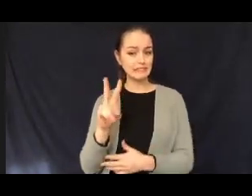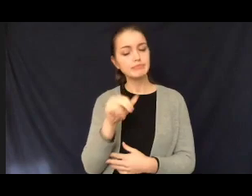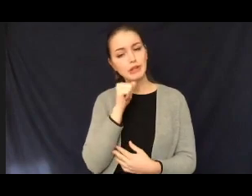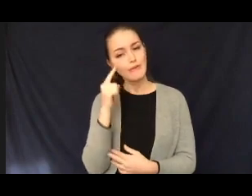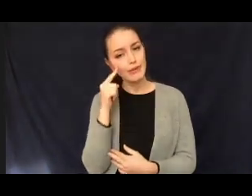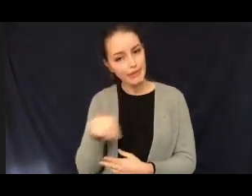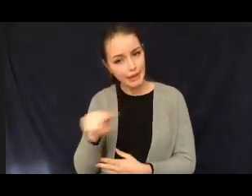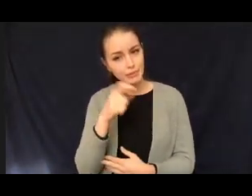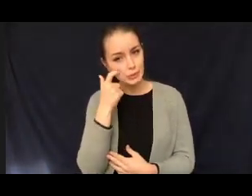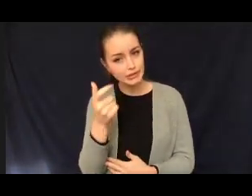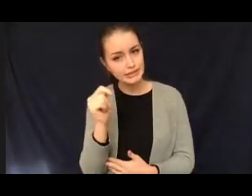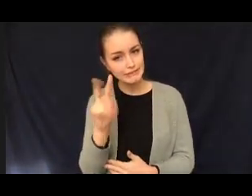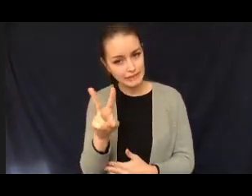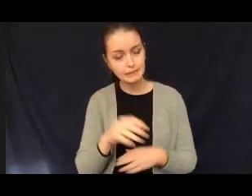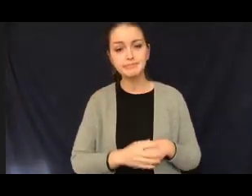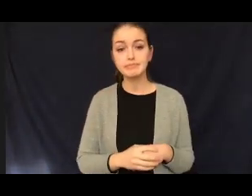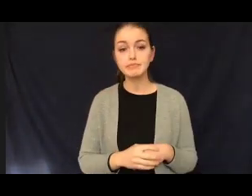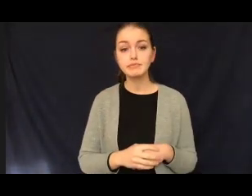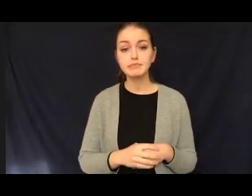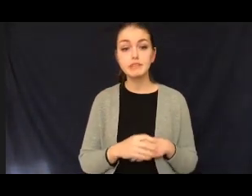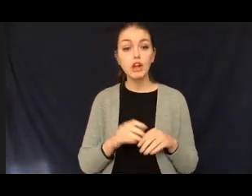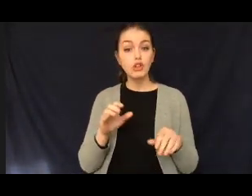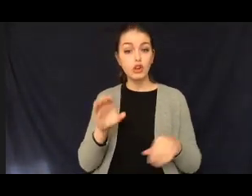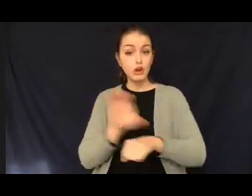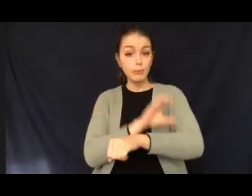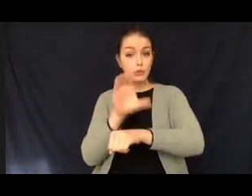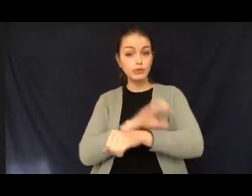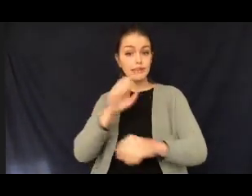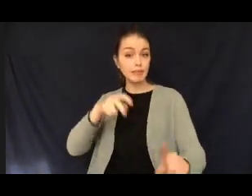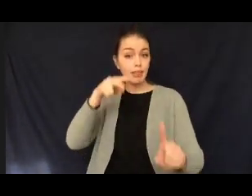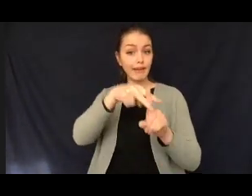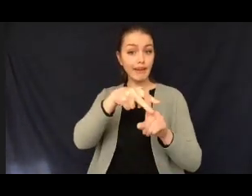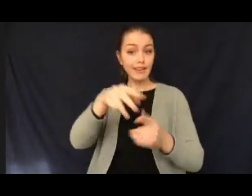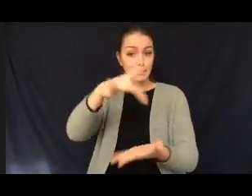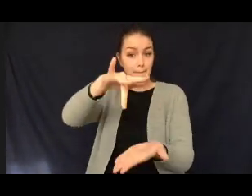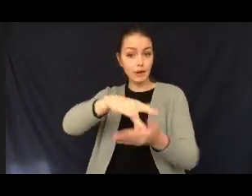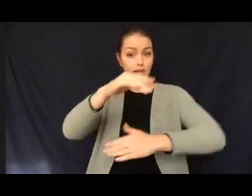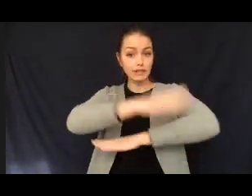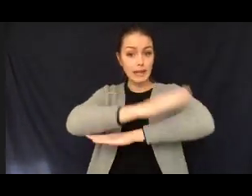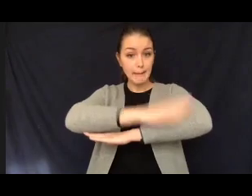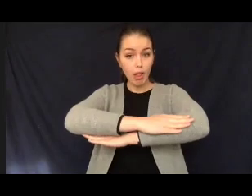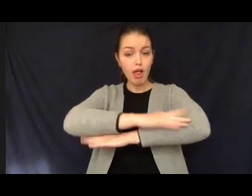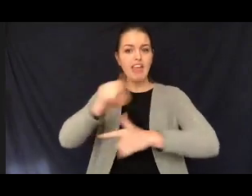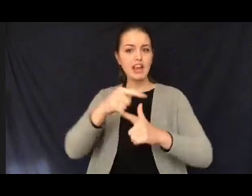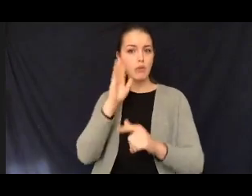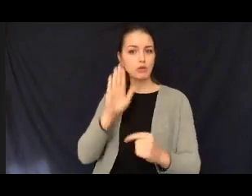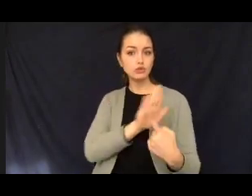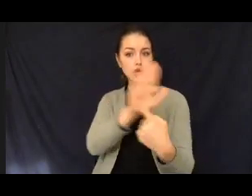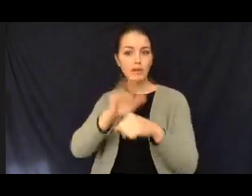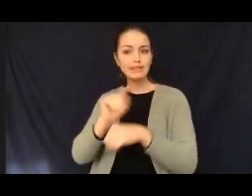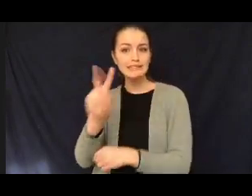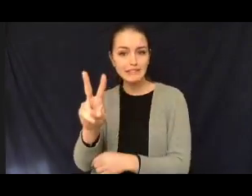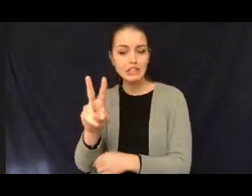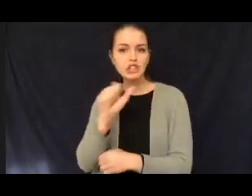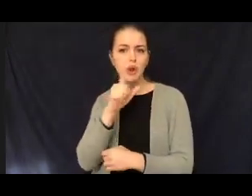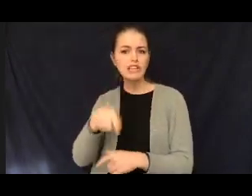they come in. They can hook their computers up here and have it come out over the TV. And that way they're not leaning over each other. Oh,